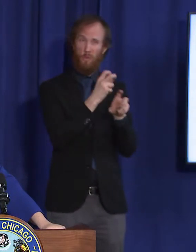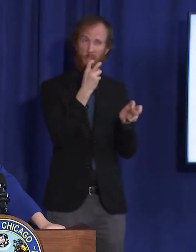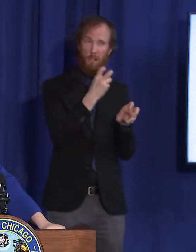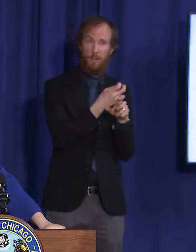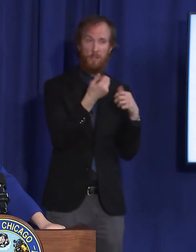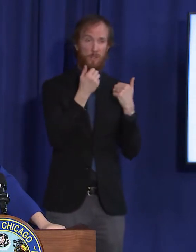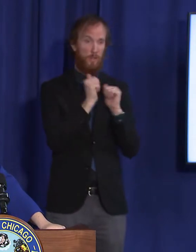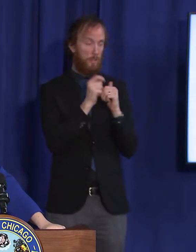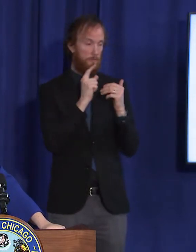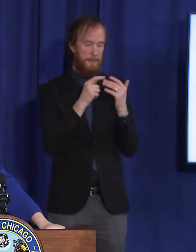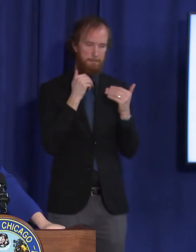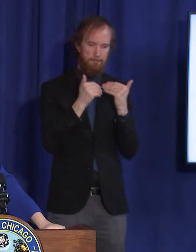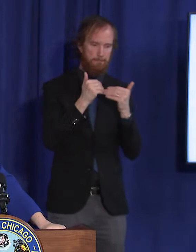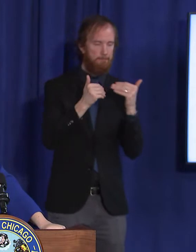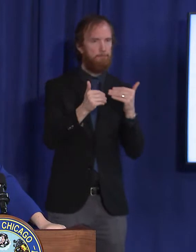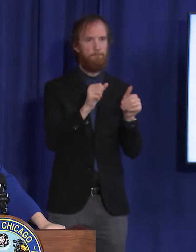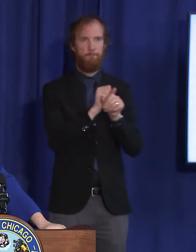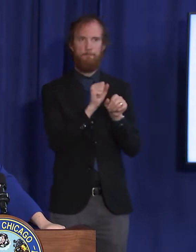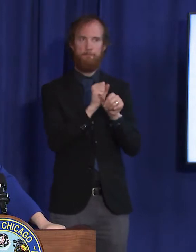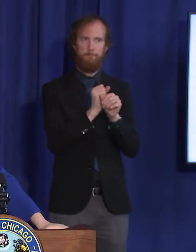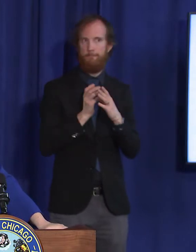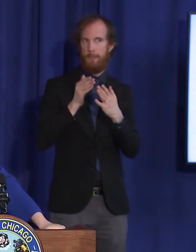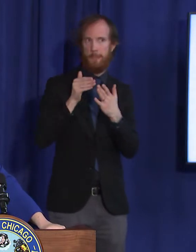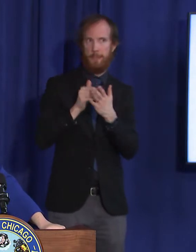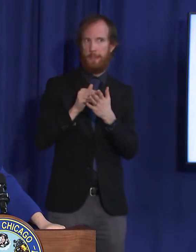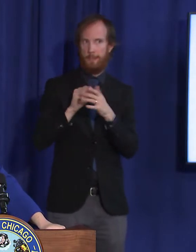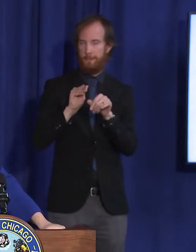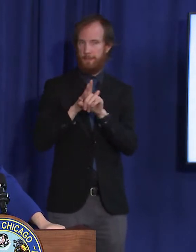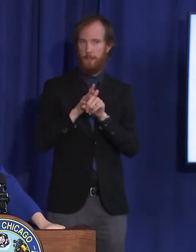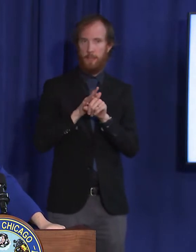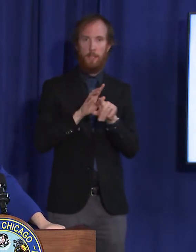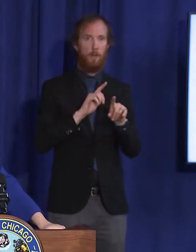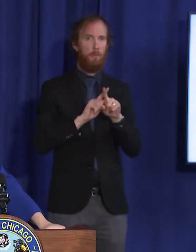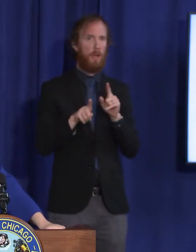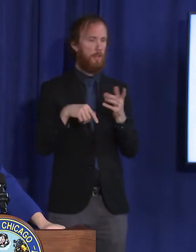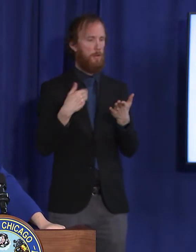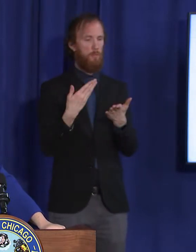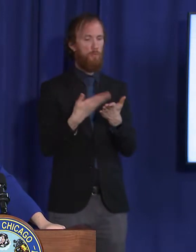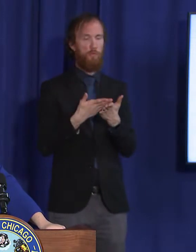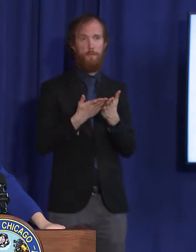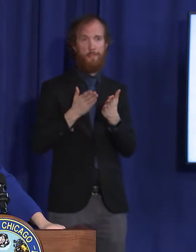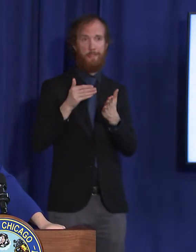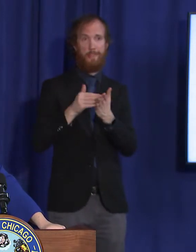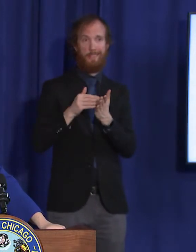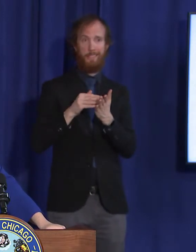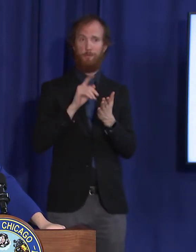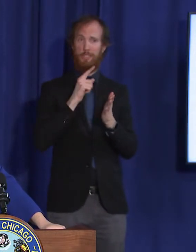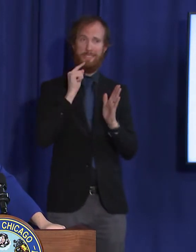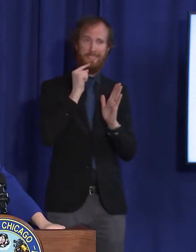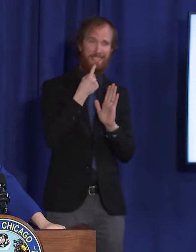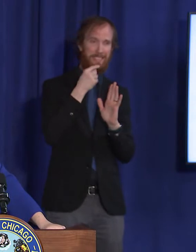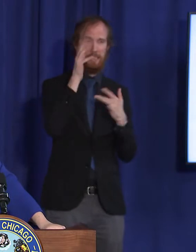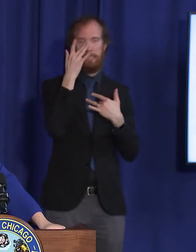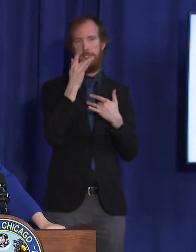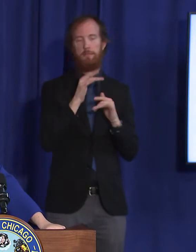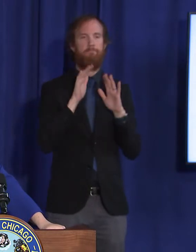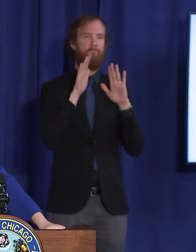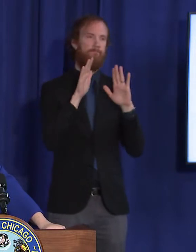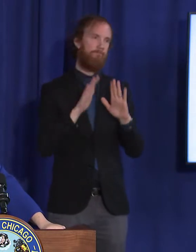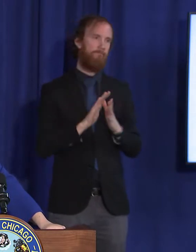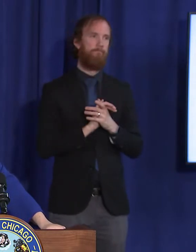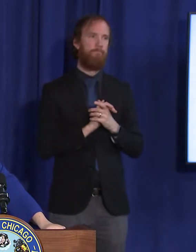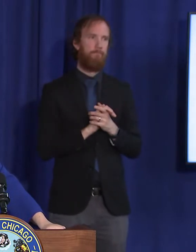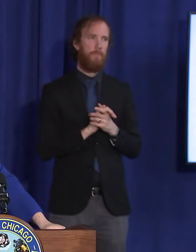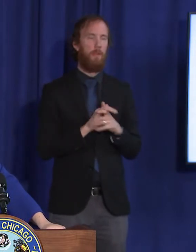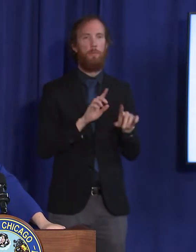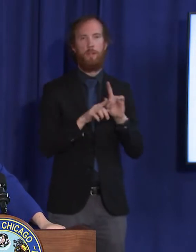the evidence on protecting against severe outcomes is absolutely fantastic. And I think the question of boosters, nobody wants to be in